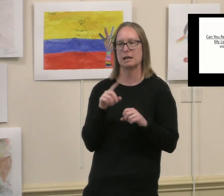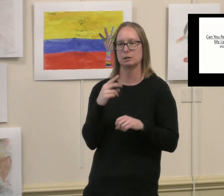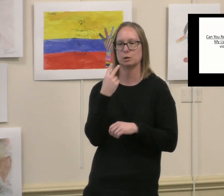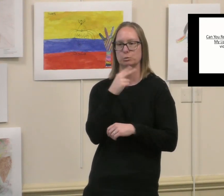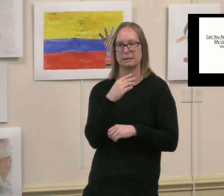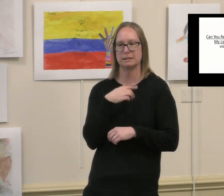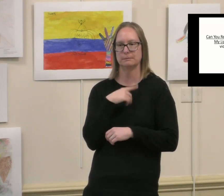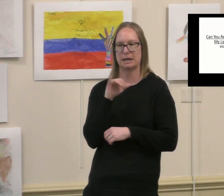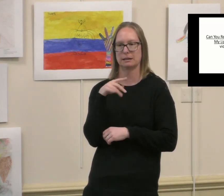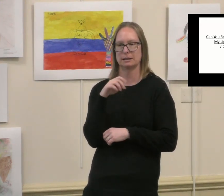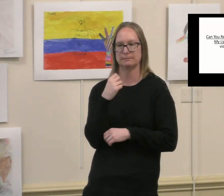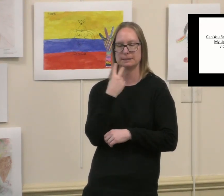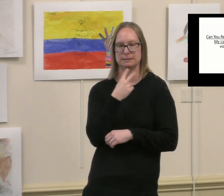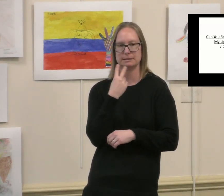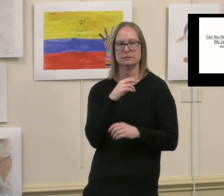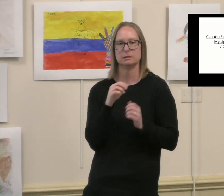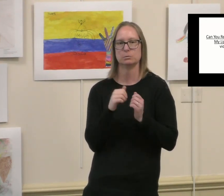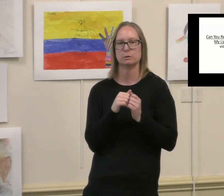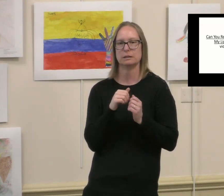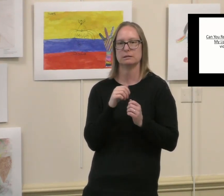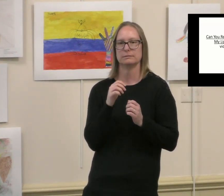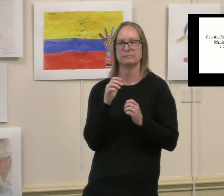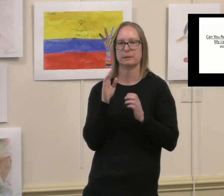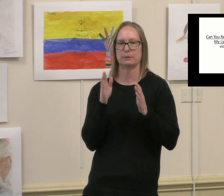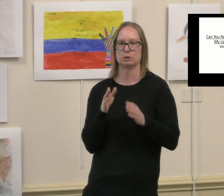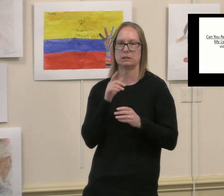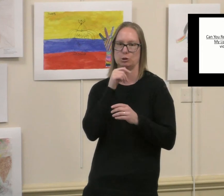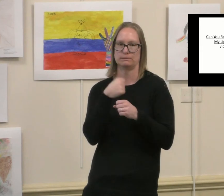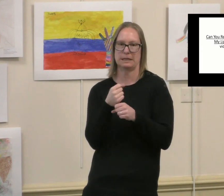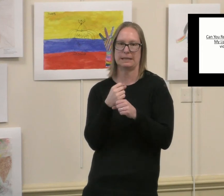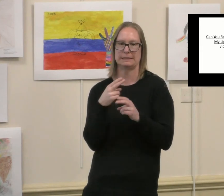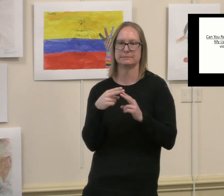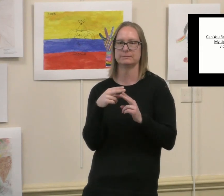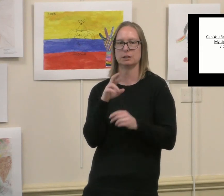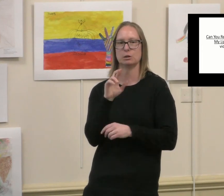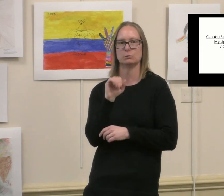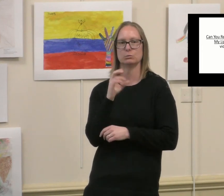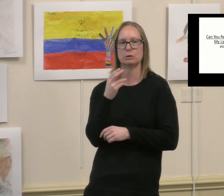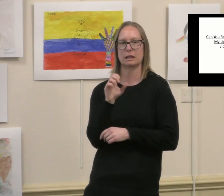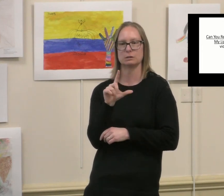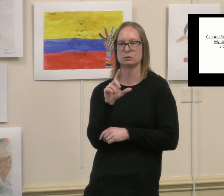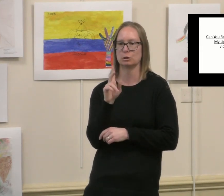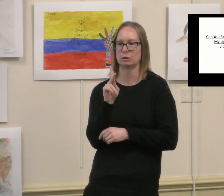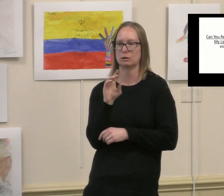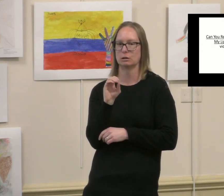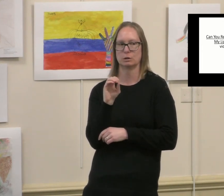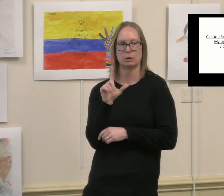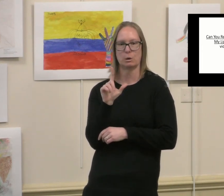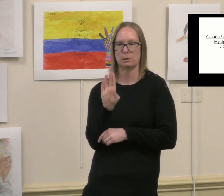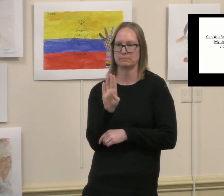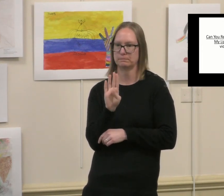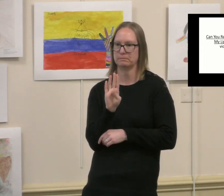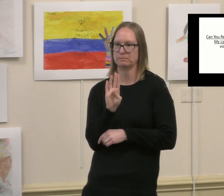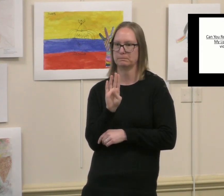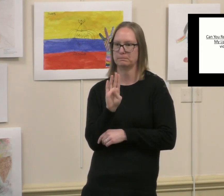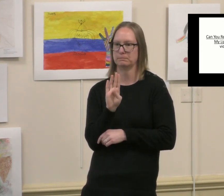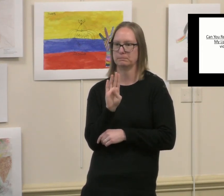There's another good video called Can You Read My Lips? And it's with a person, Rachel Kolb.